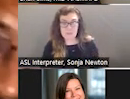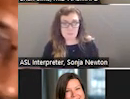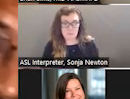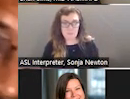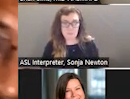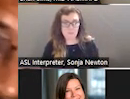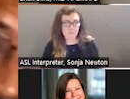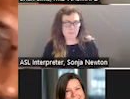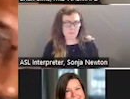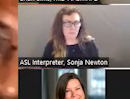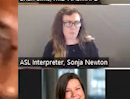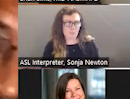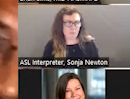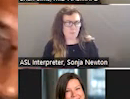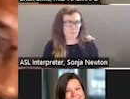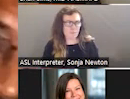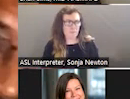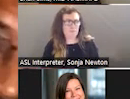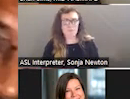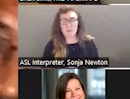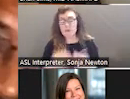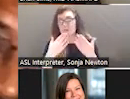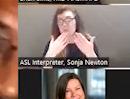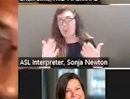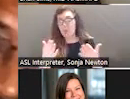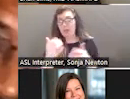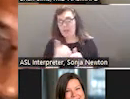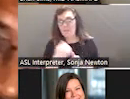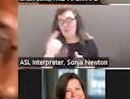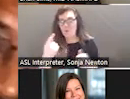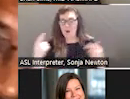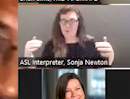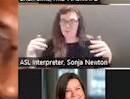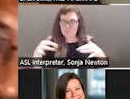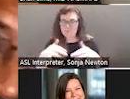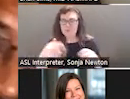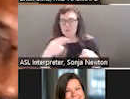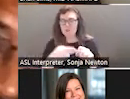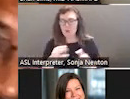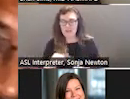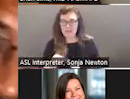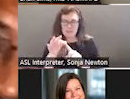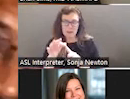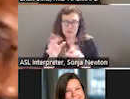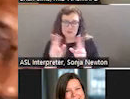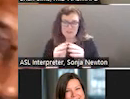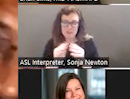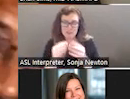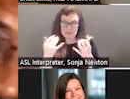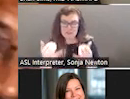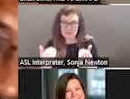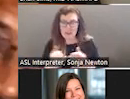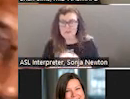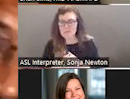And with that, I would like to thank each and every one of you for joining this special session that we've had. There have been a lot